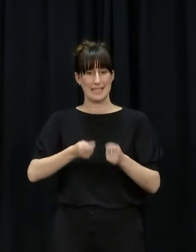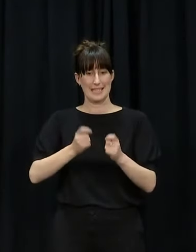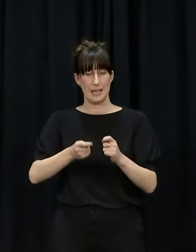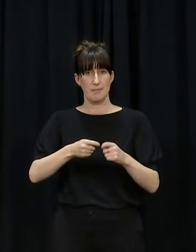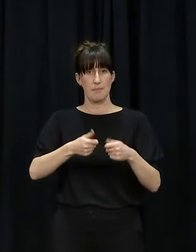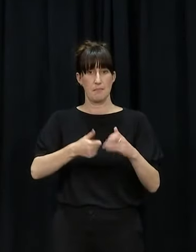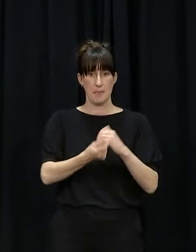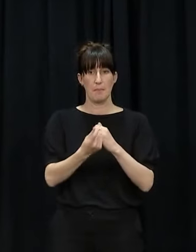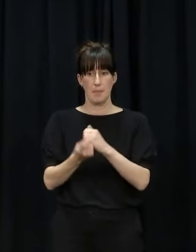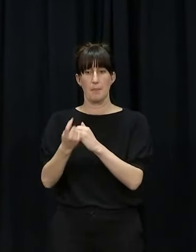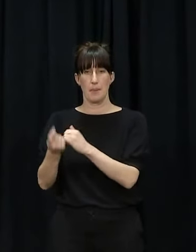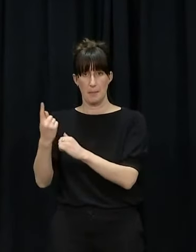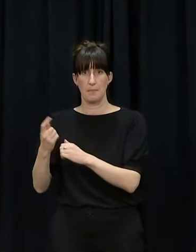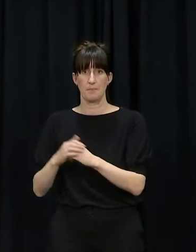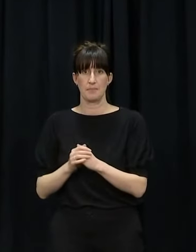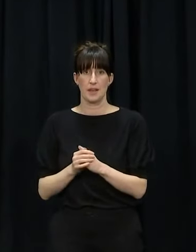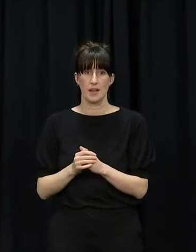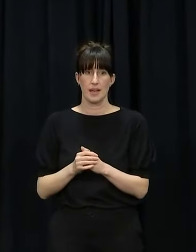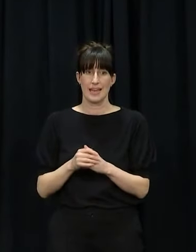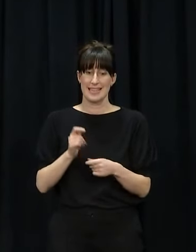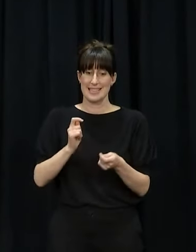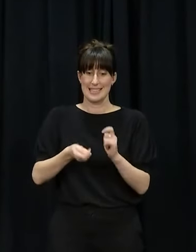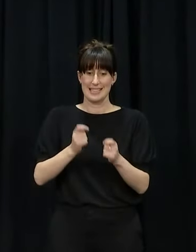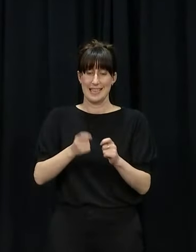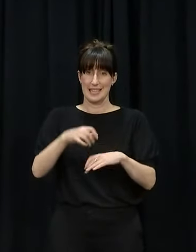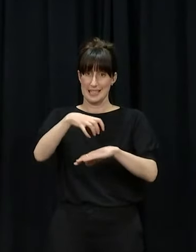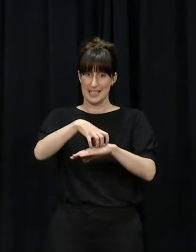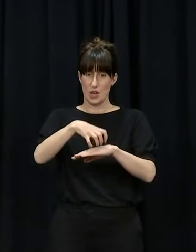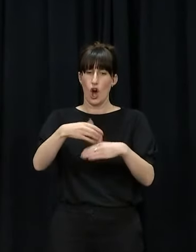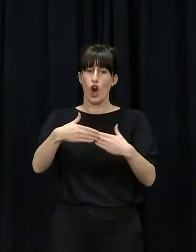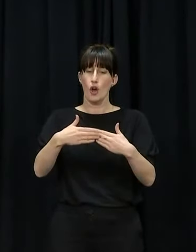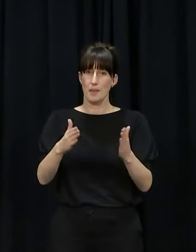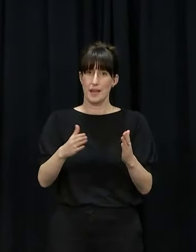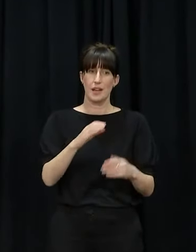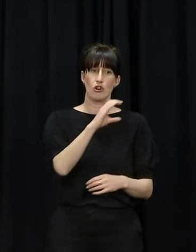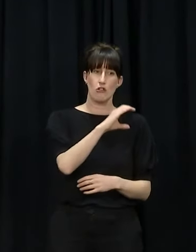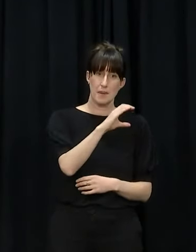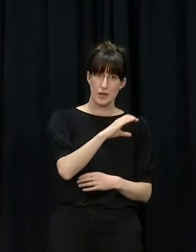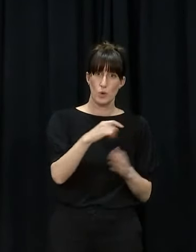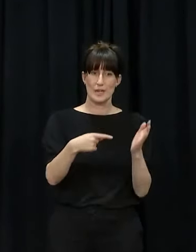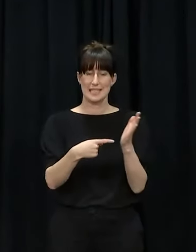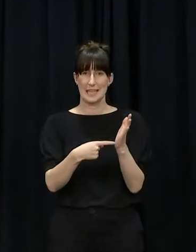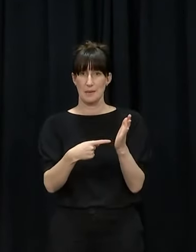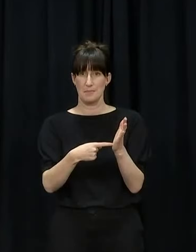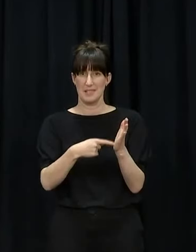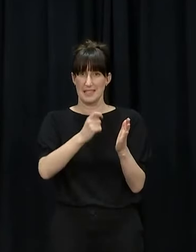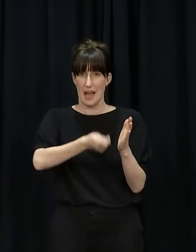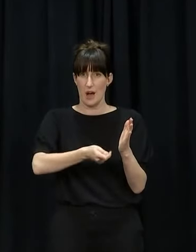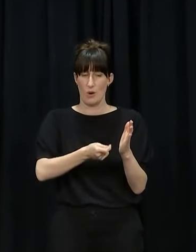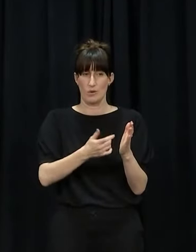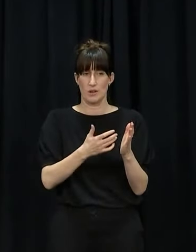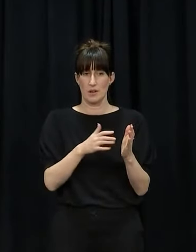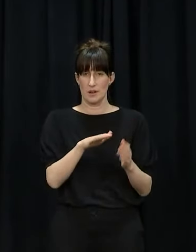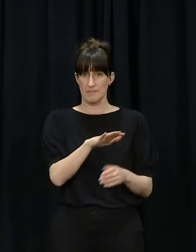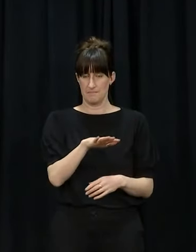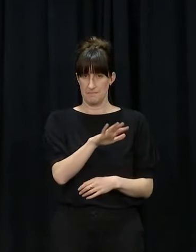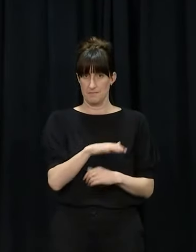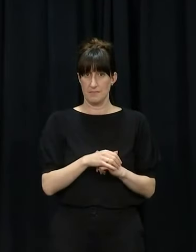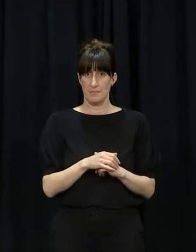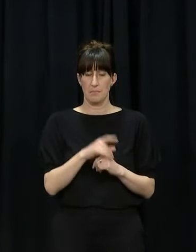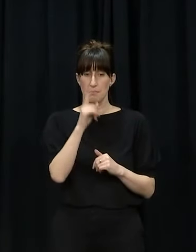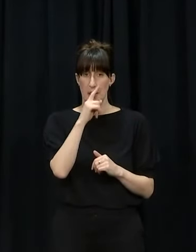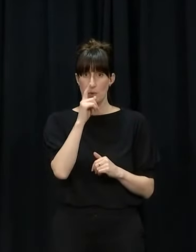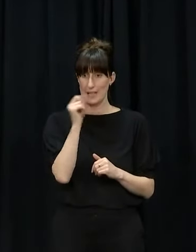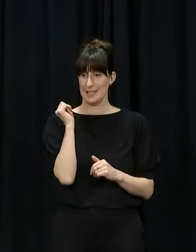in place, and pop-up testing sites remain open in Coromandel Township, Thames and Hamilton, and there was an excellent response from people in